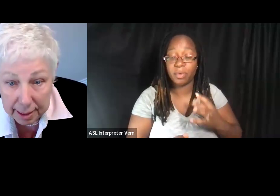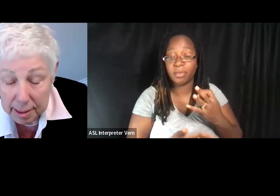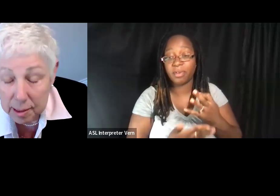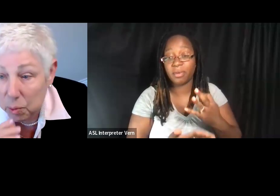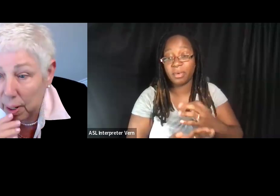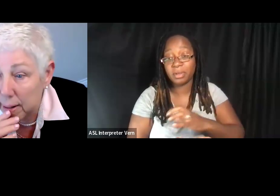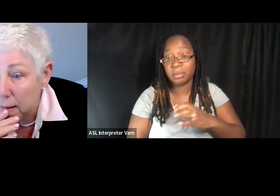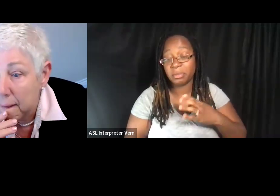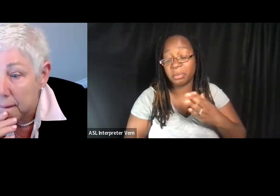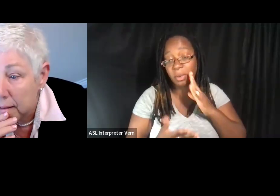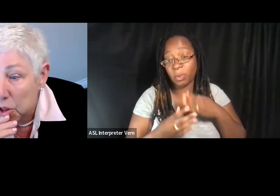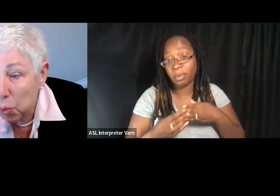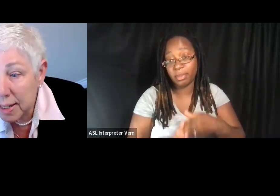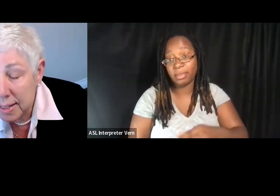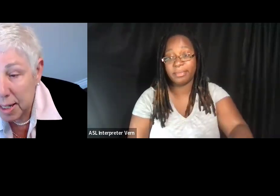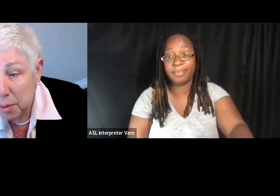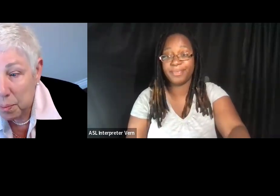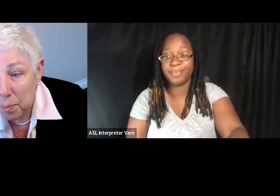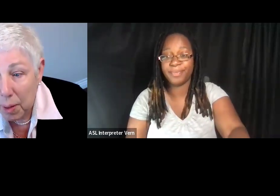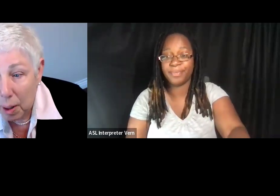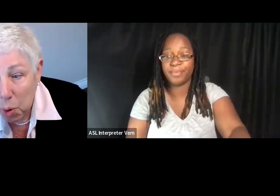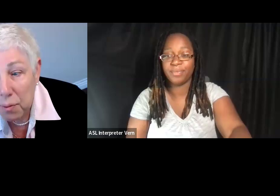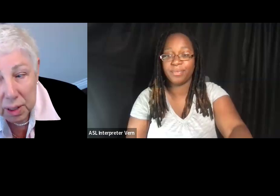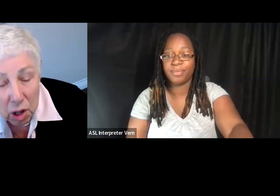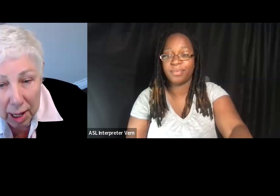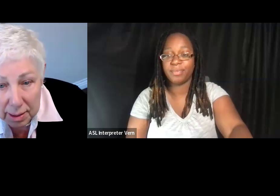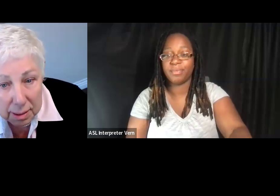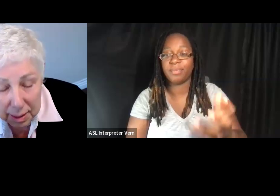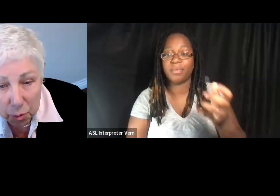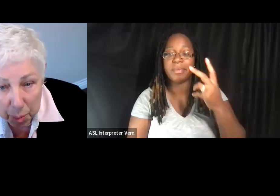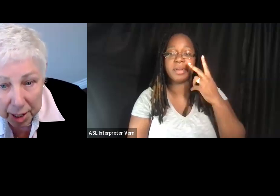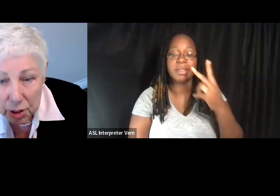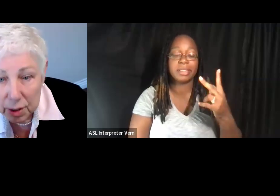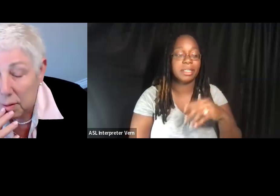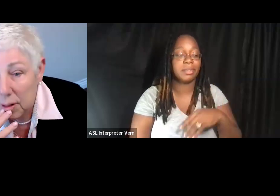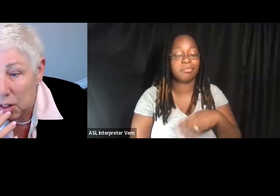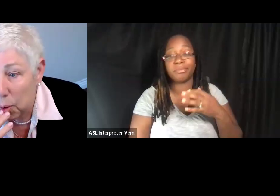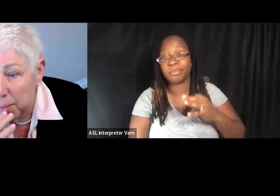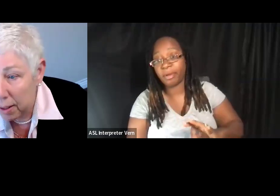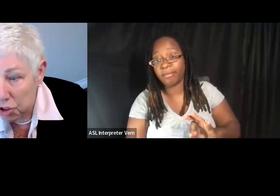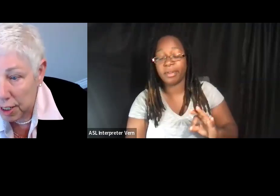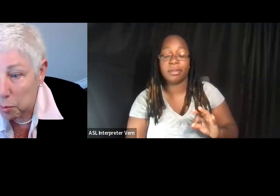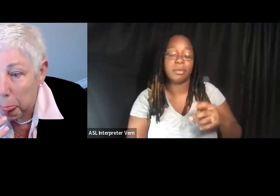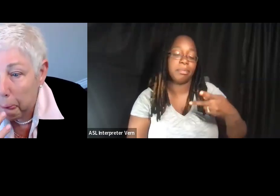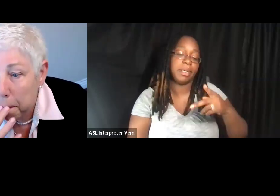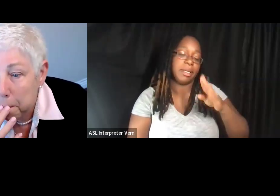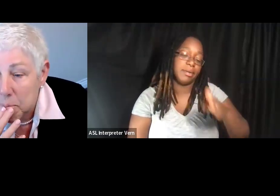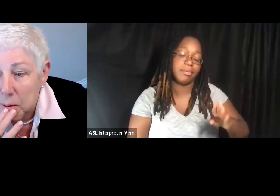lead this, right? You want to see profit and loss information, a balance